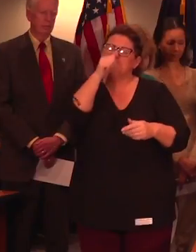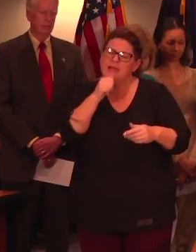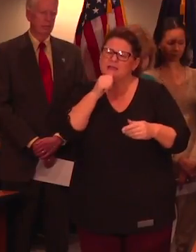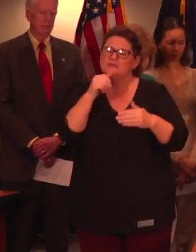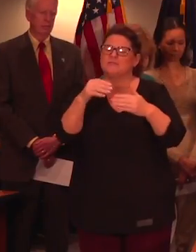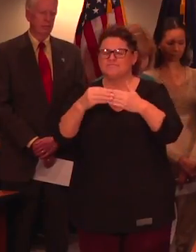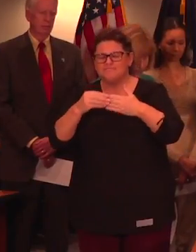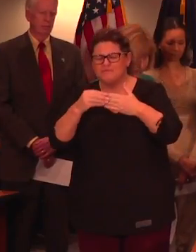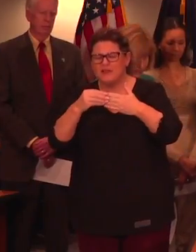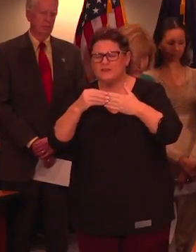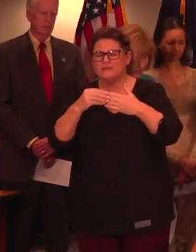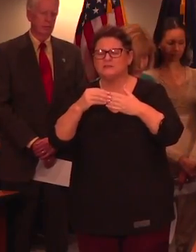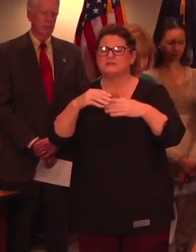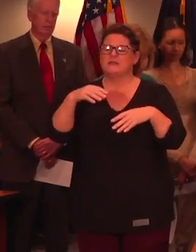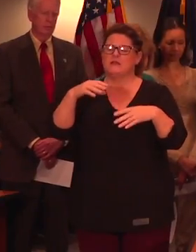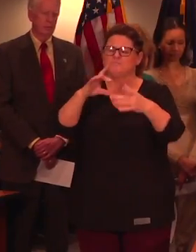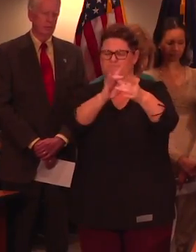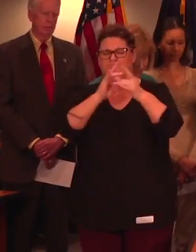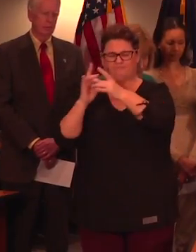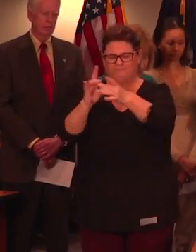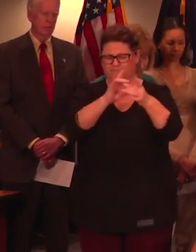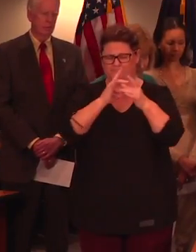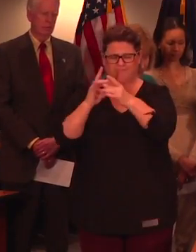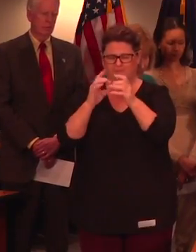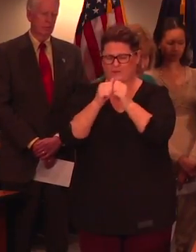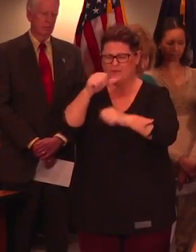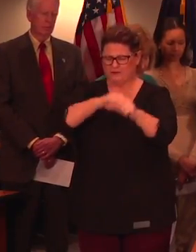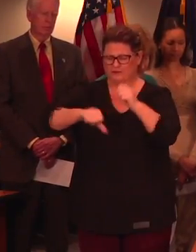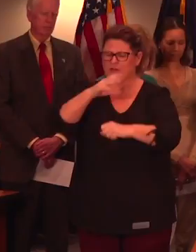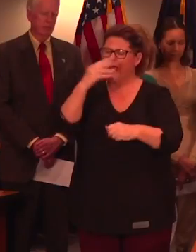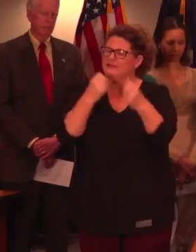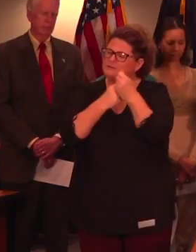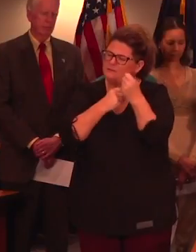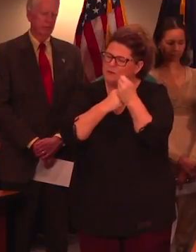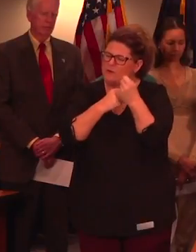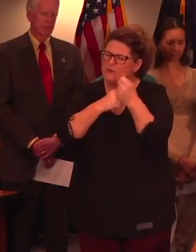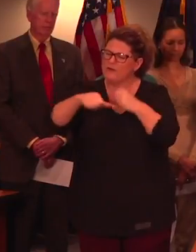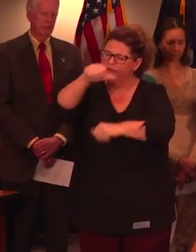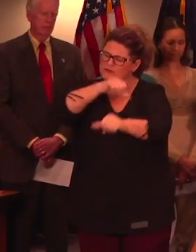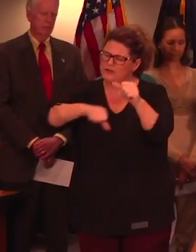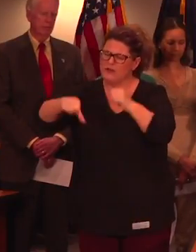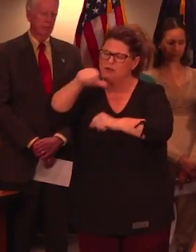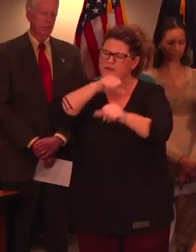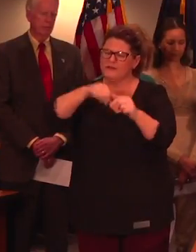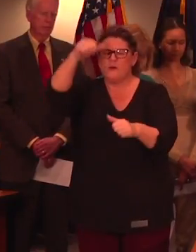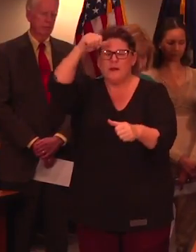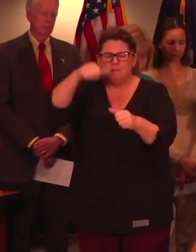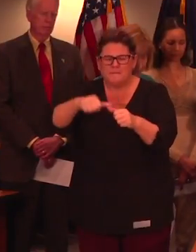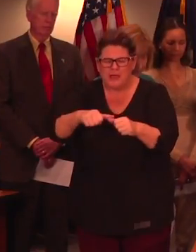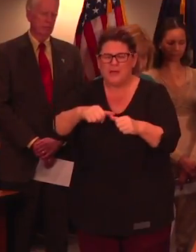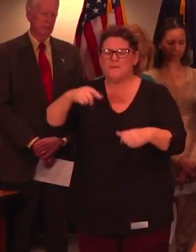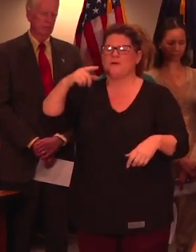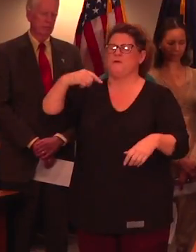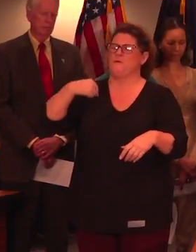flexible, cooperative people, and above all, to support each other, remembering that we are our